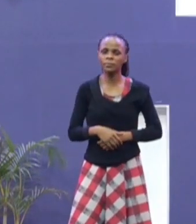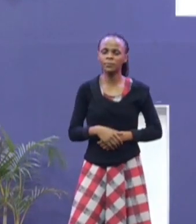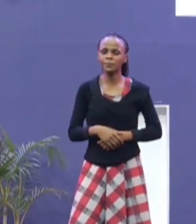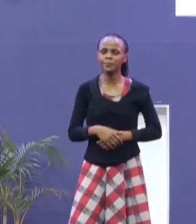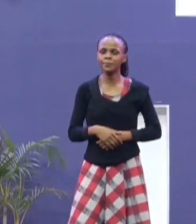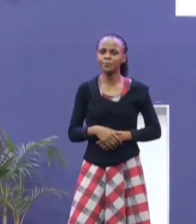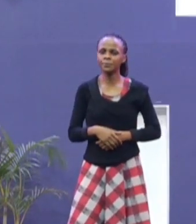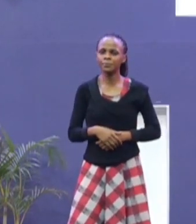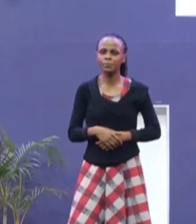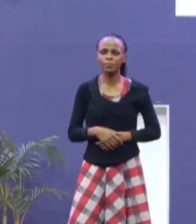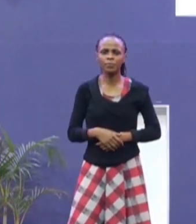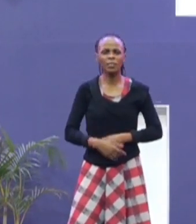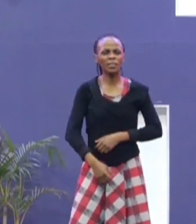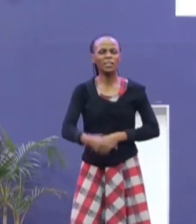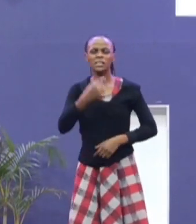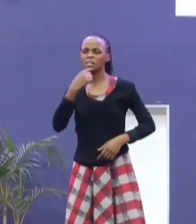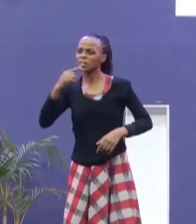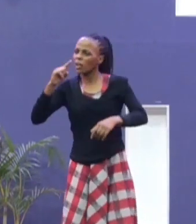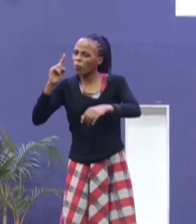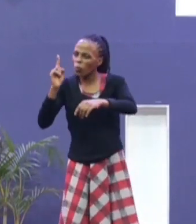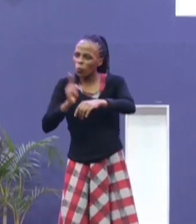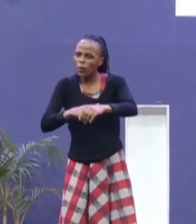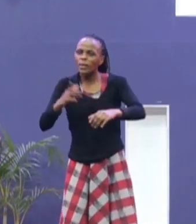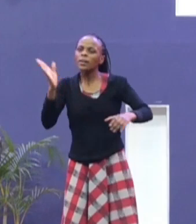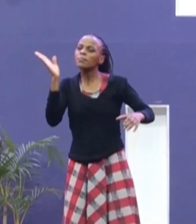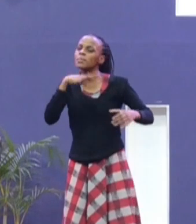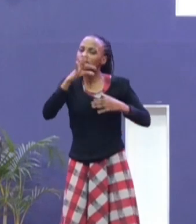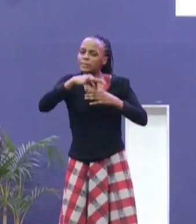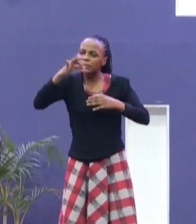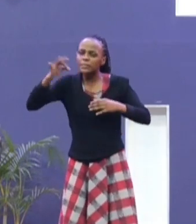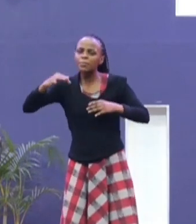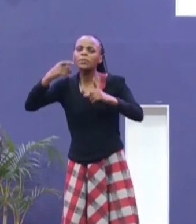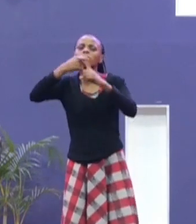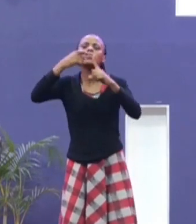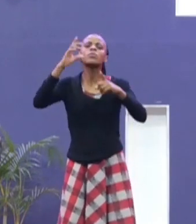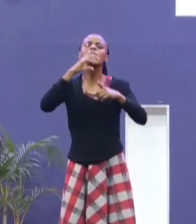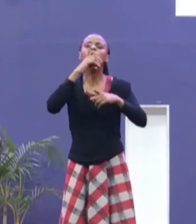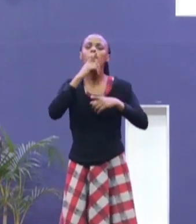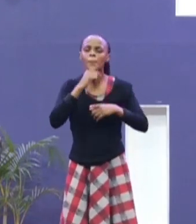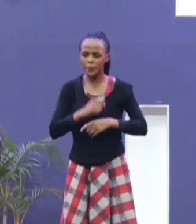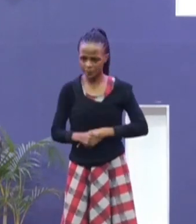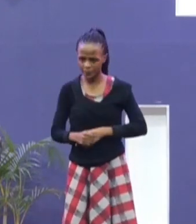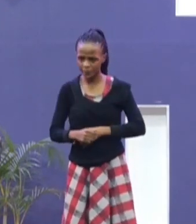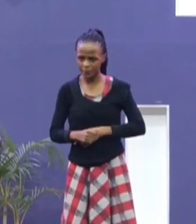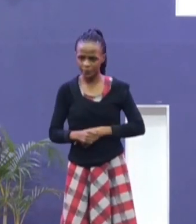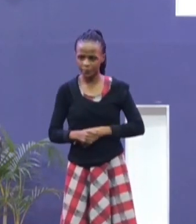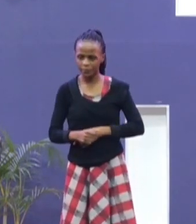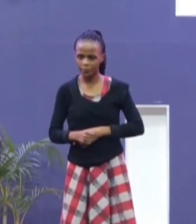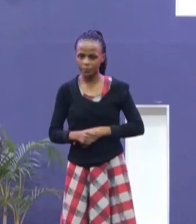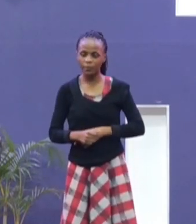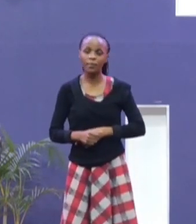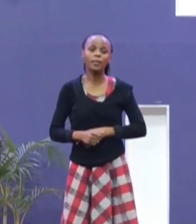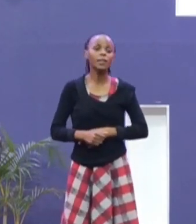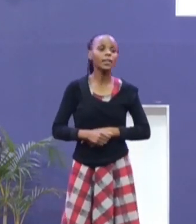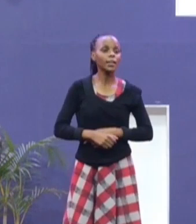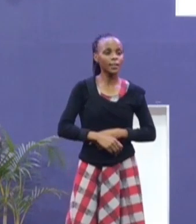says, when an evil spirit comes out of a man, verses 24. Daimoni bwava ku muntu. It goes